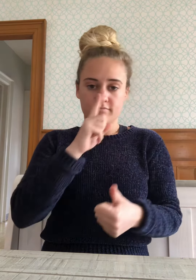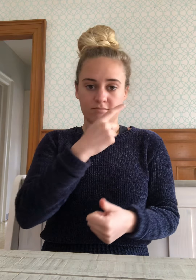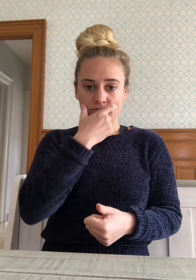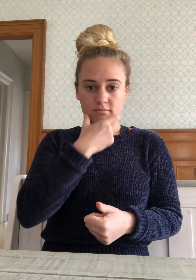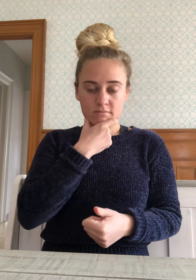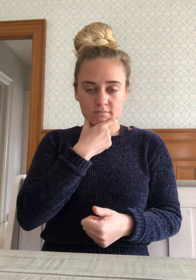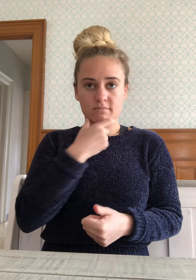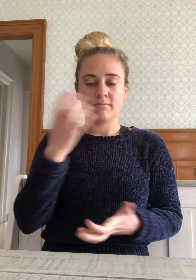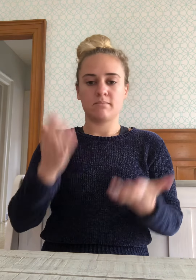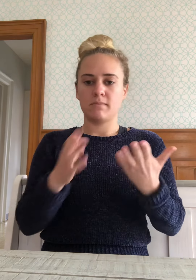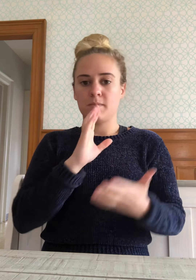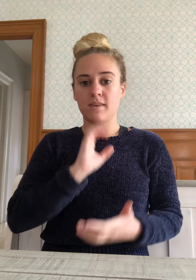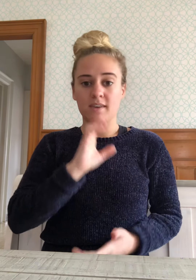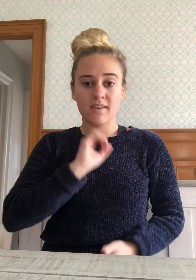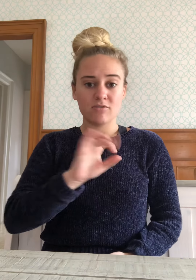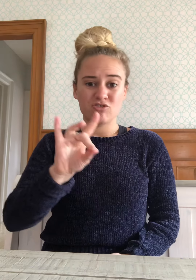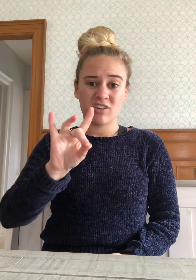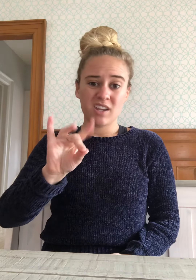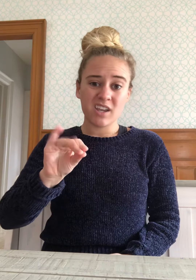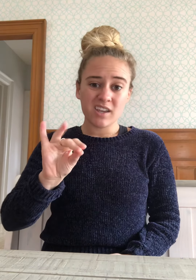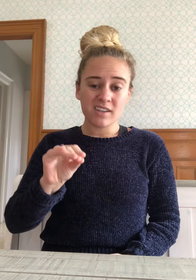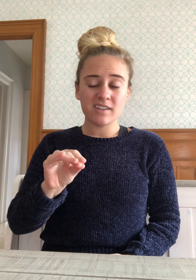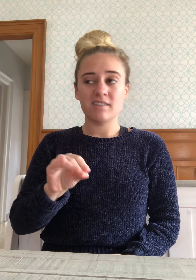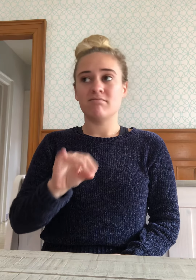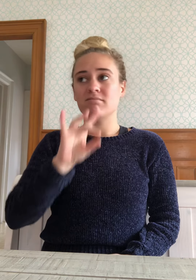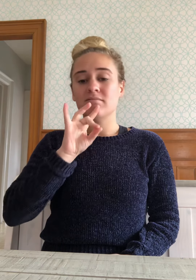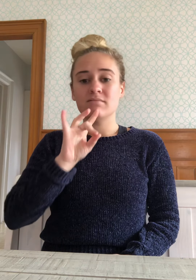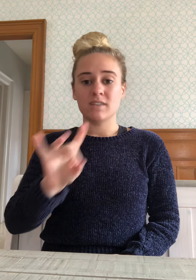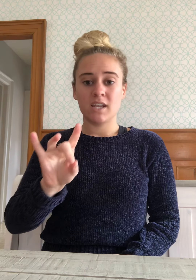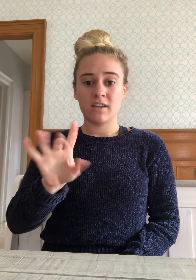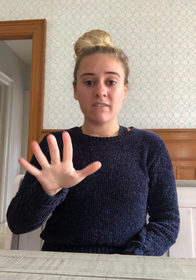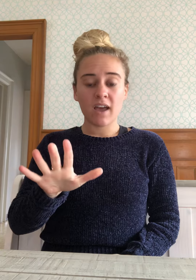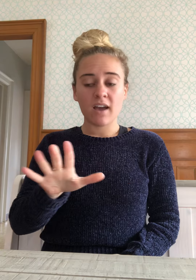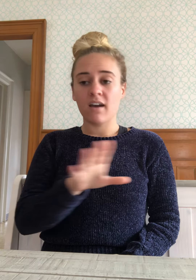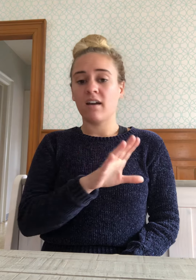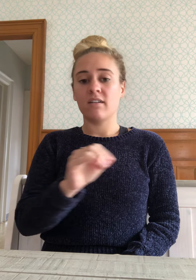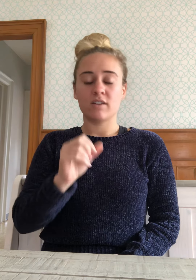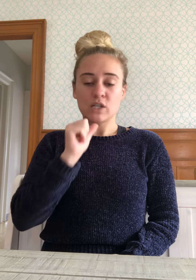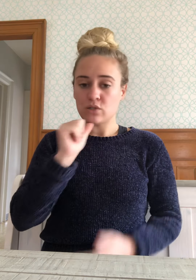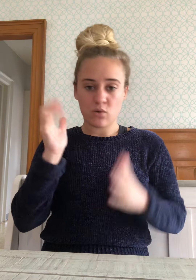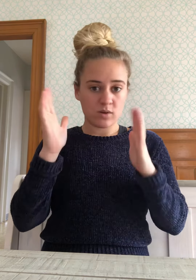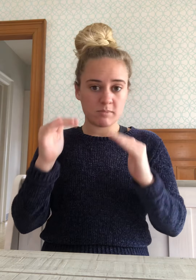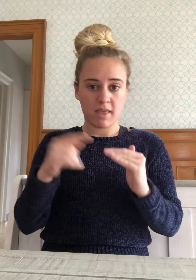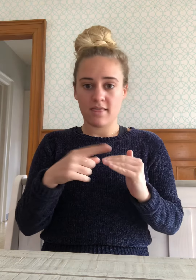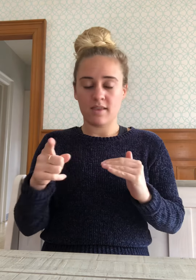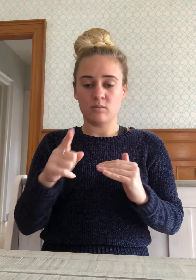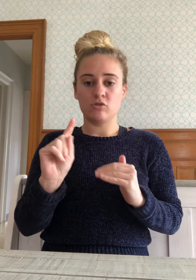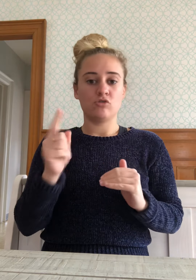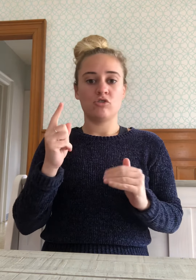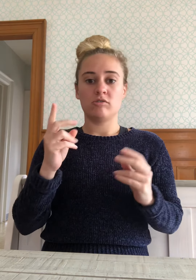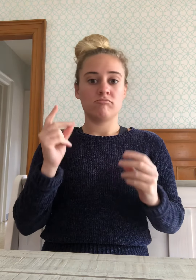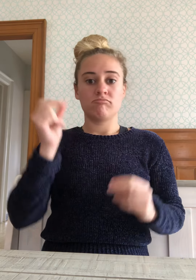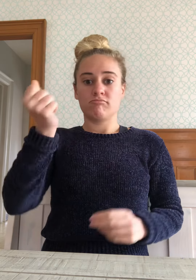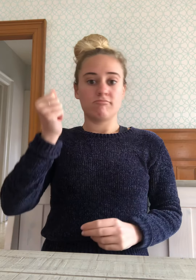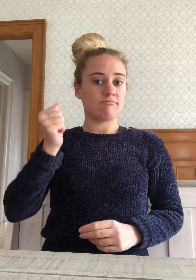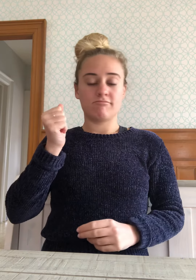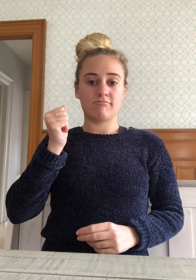maybe at the age of 80 or 85, and do not expect them to just adapt, hit the ground running with